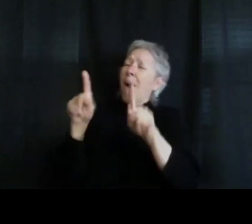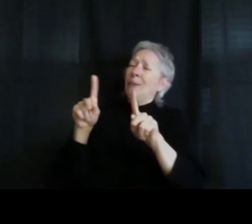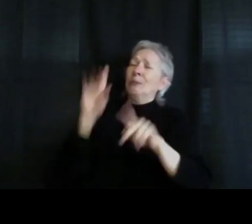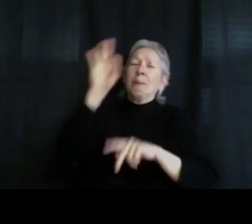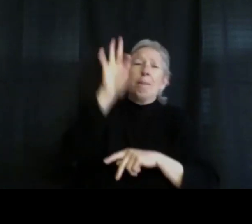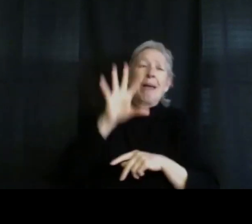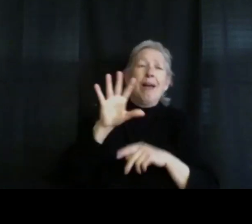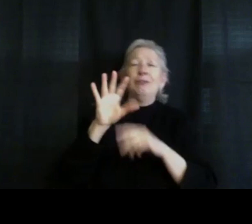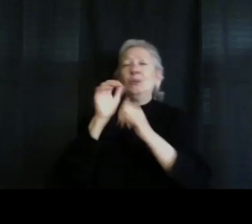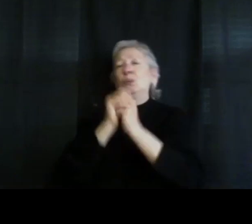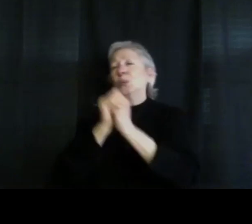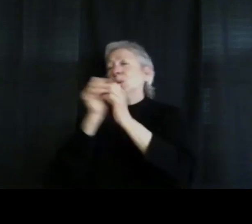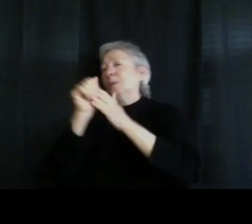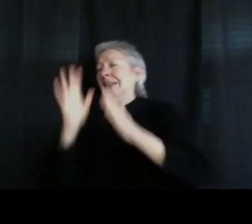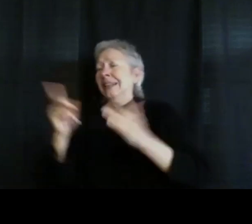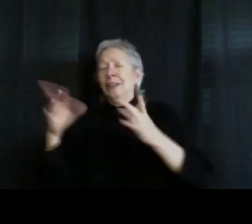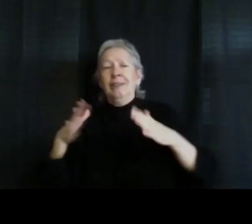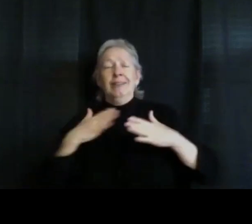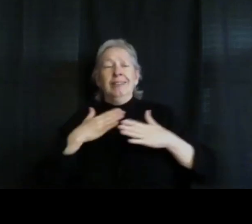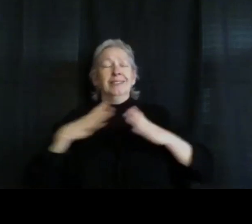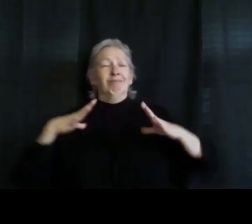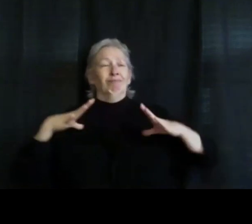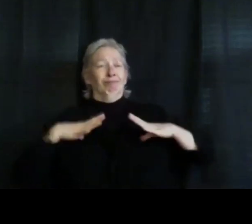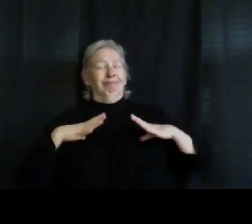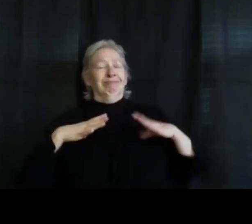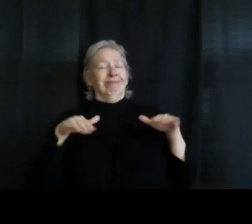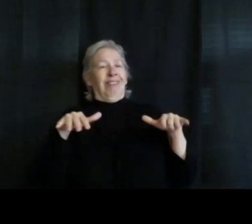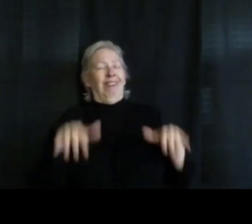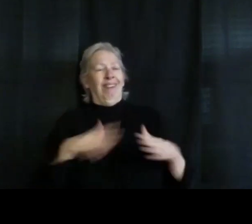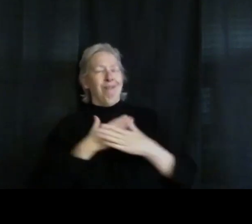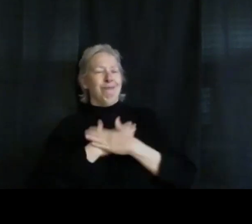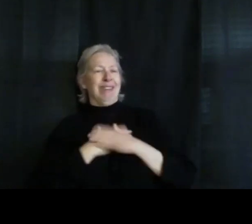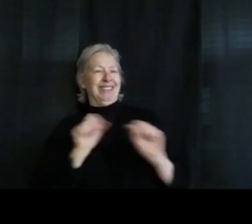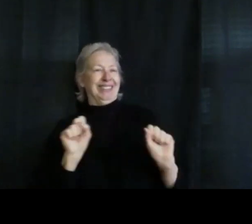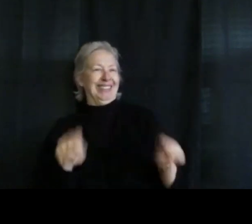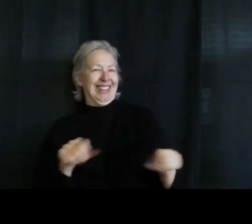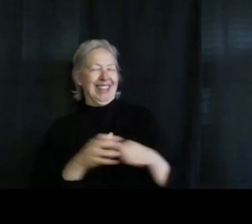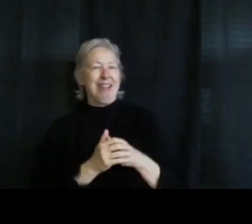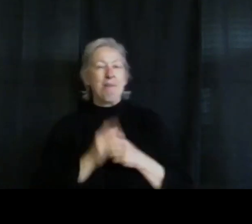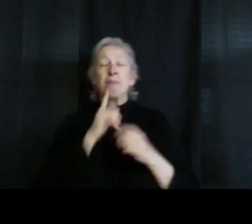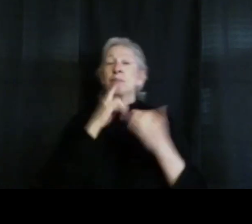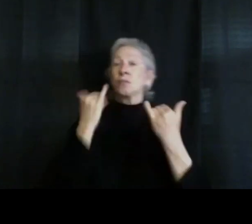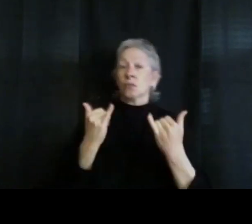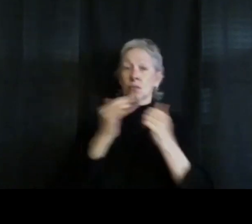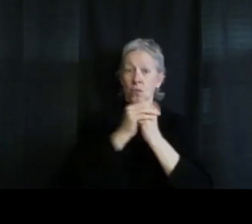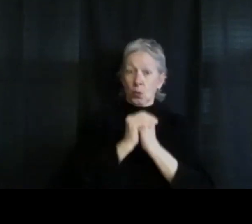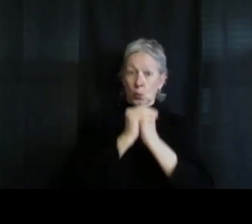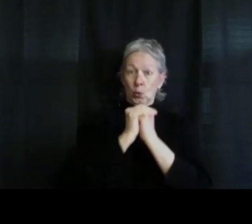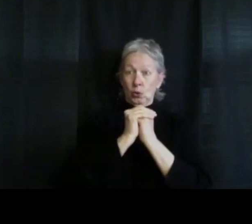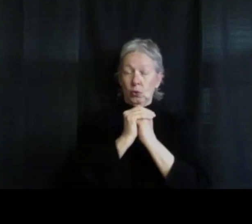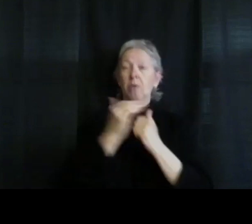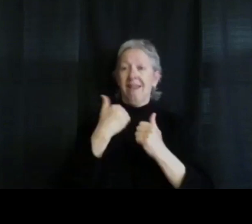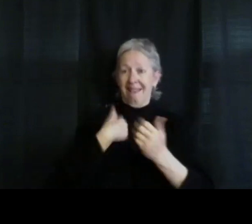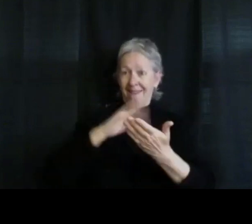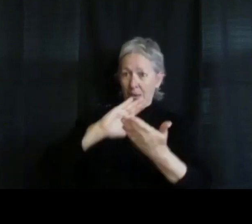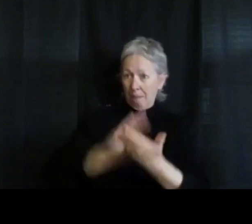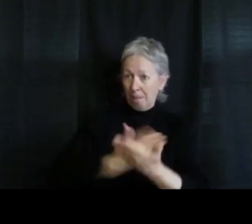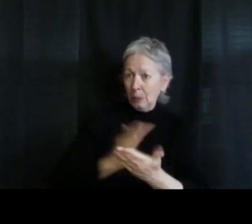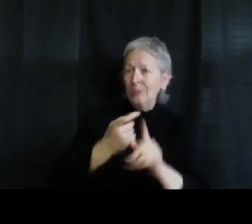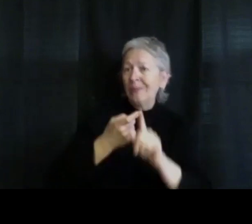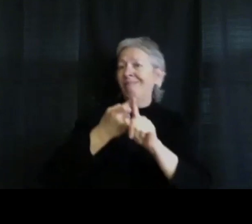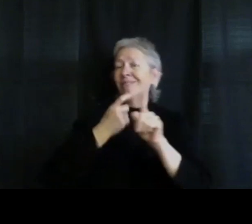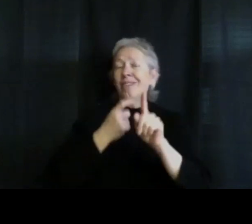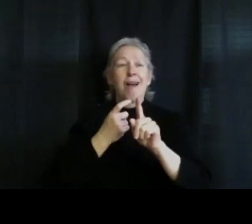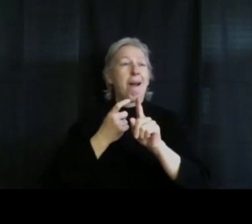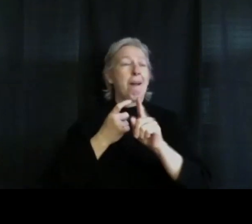leaders. We are deeply grateful for the music in today's service, songs from recordings